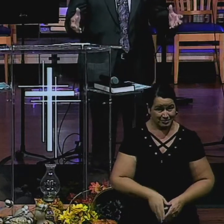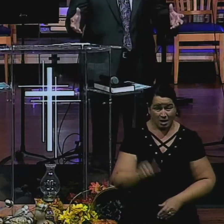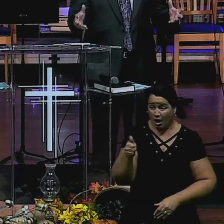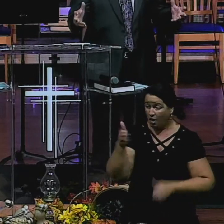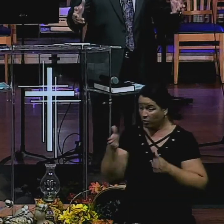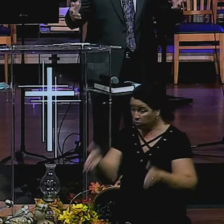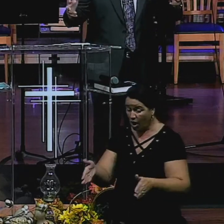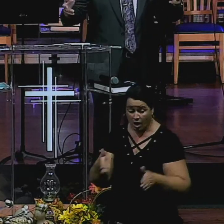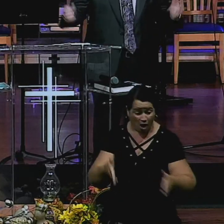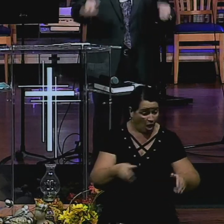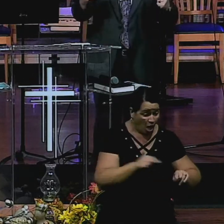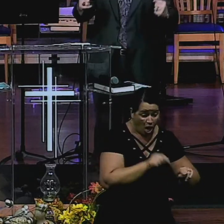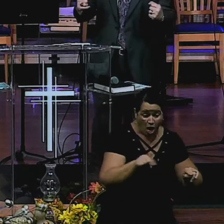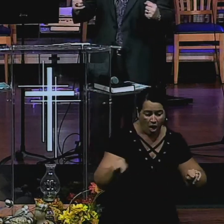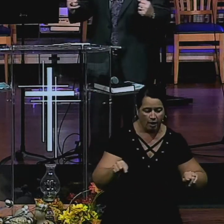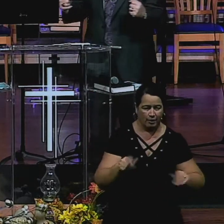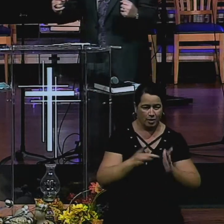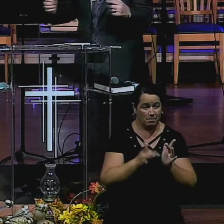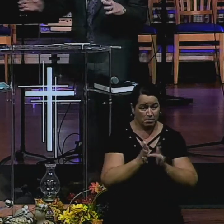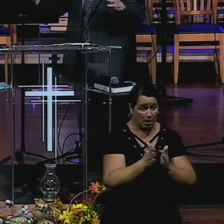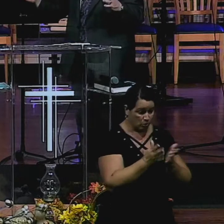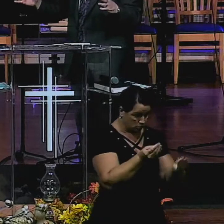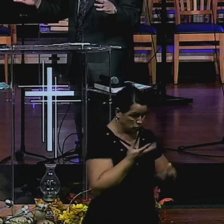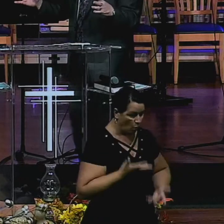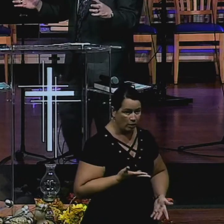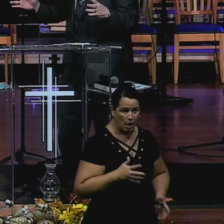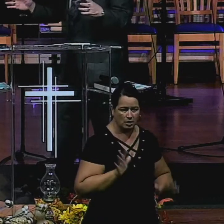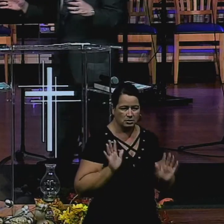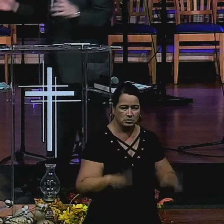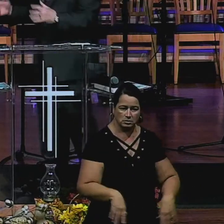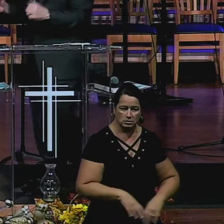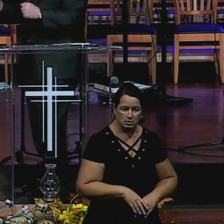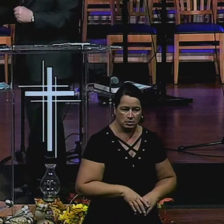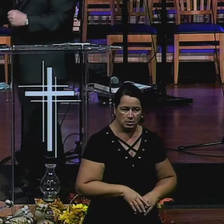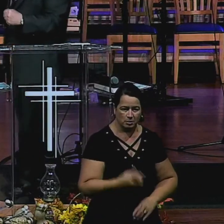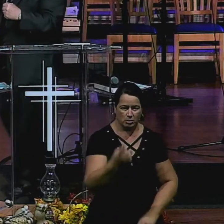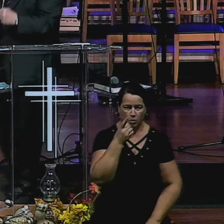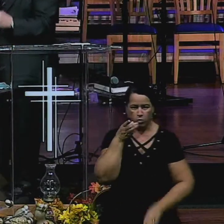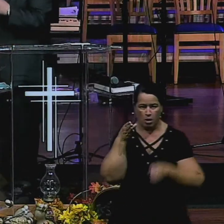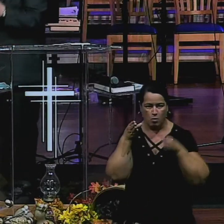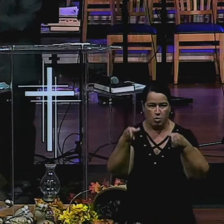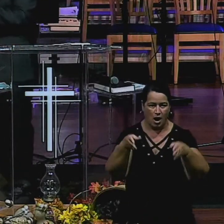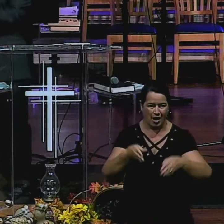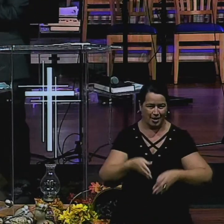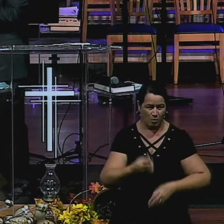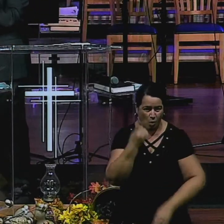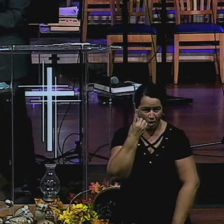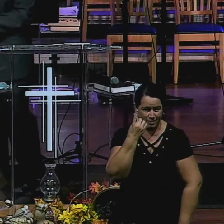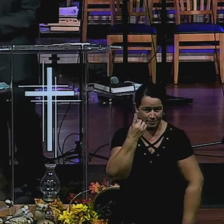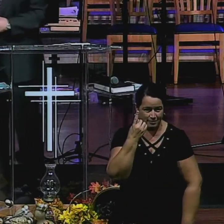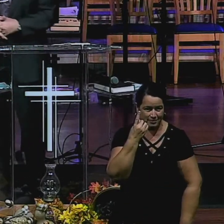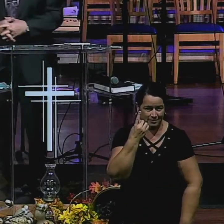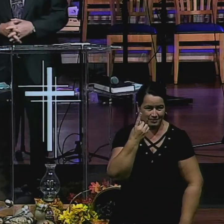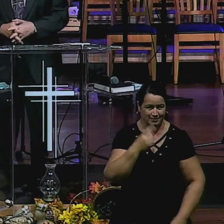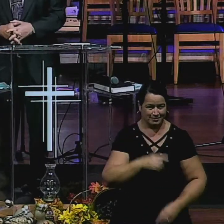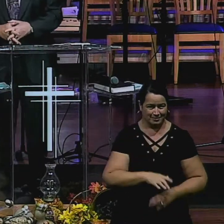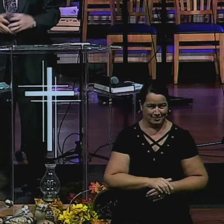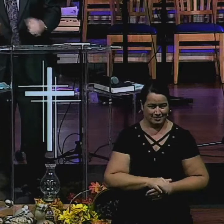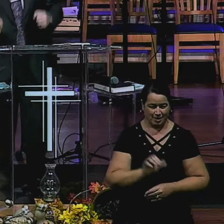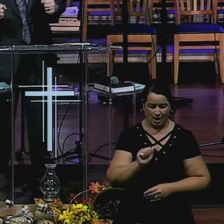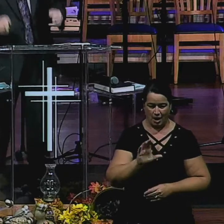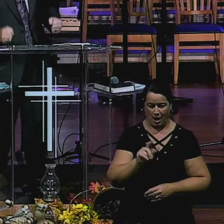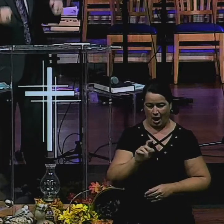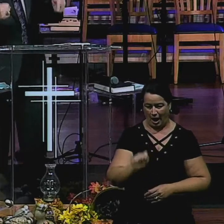another way, the Bible would have told us there's another way. Don't sweat it. But the Bible tells us again and again and again. I'll just pick Acts